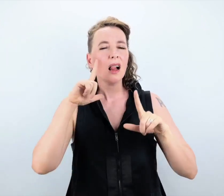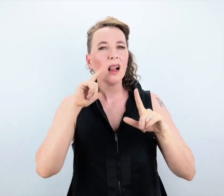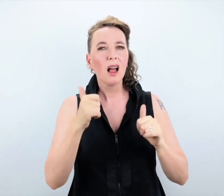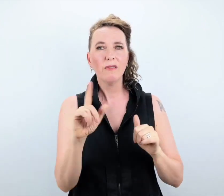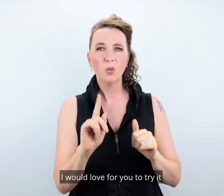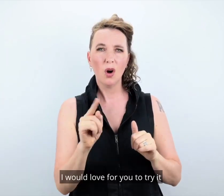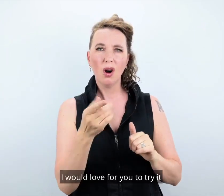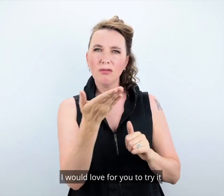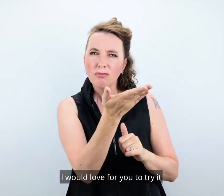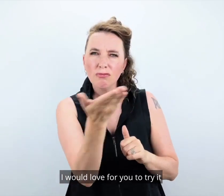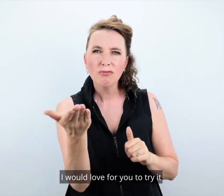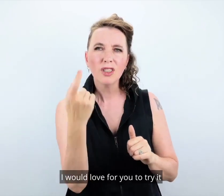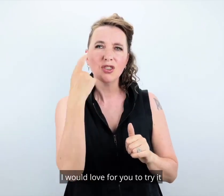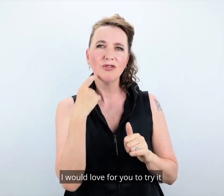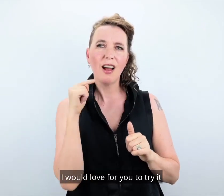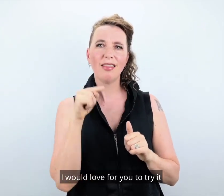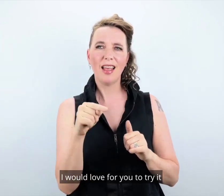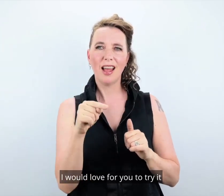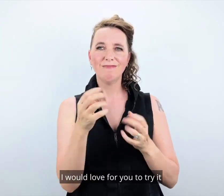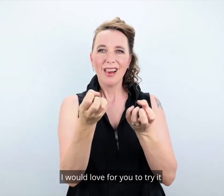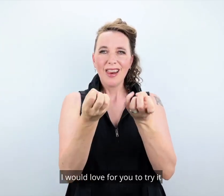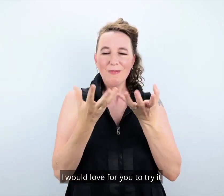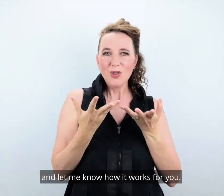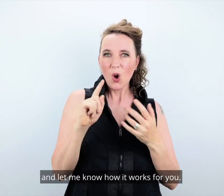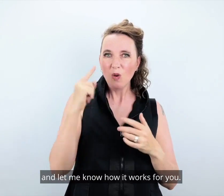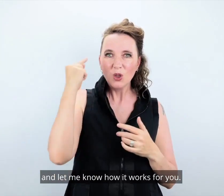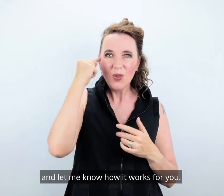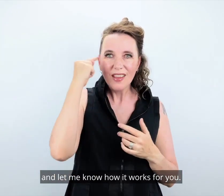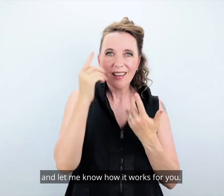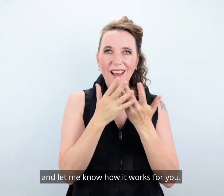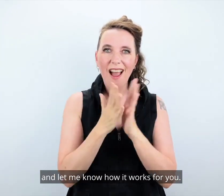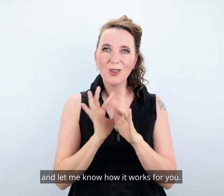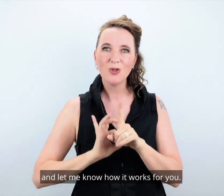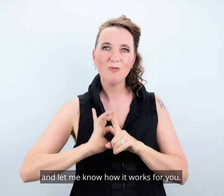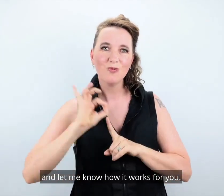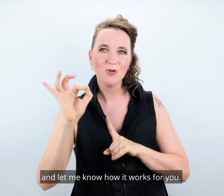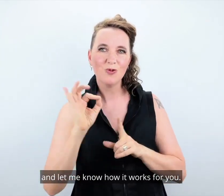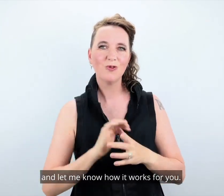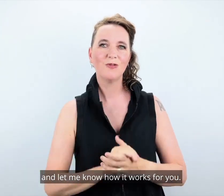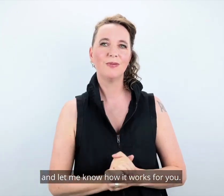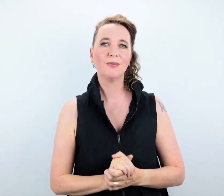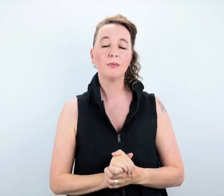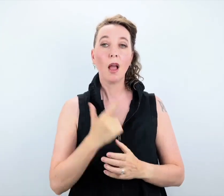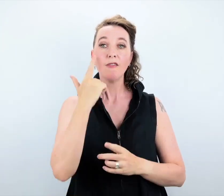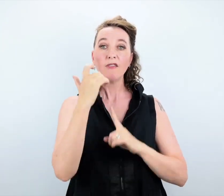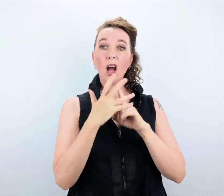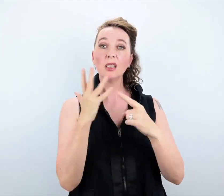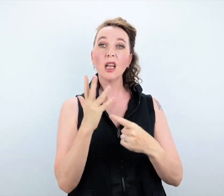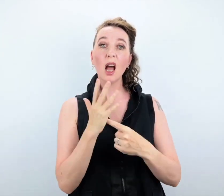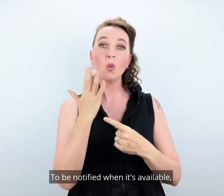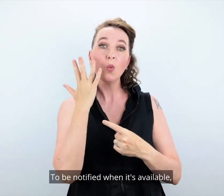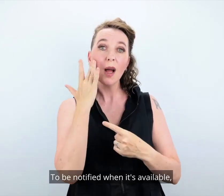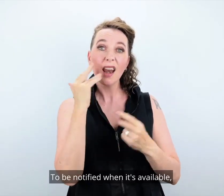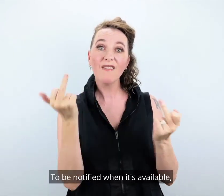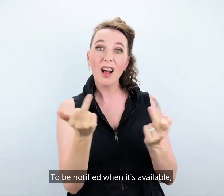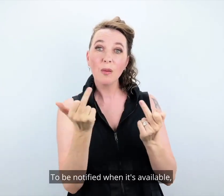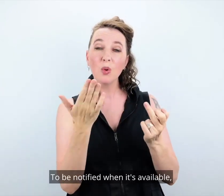I would love for you to try it and let me know how it works for you. To be notified when it's